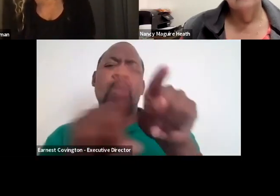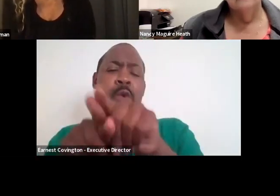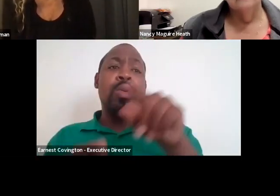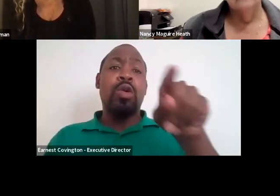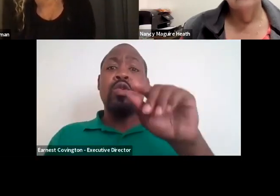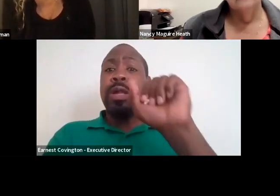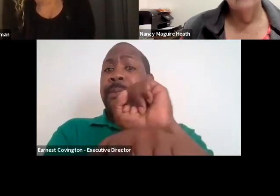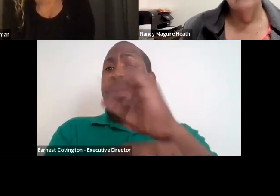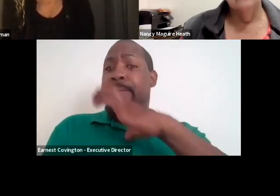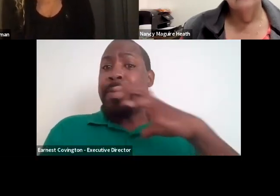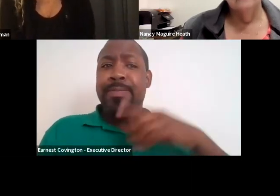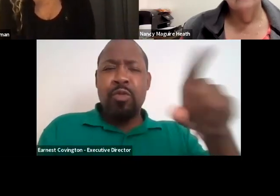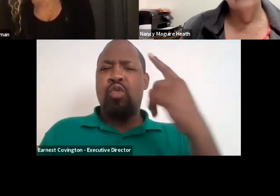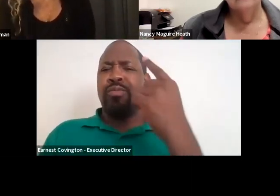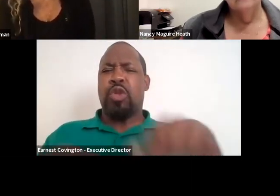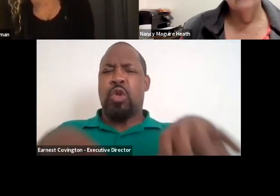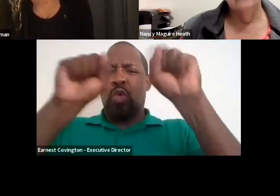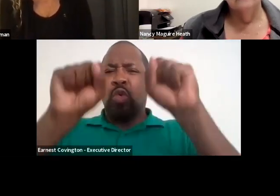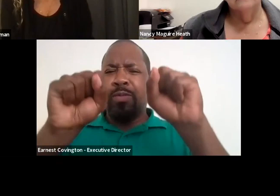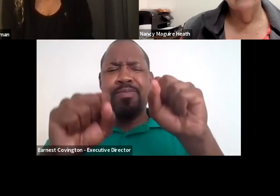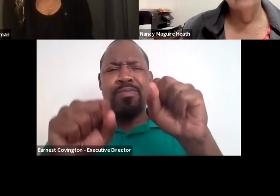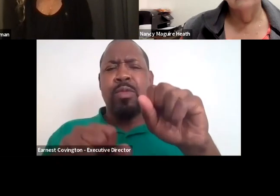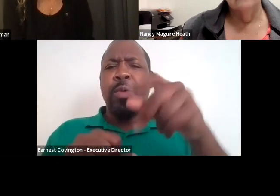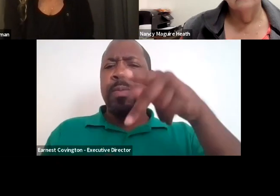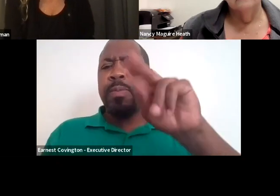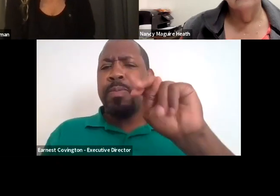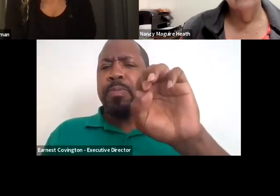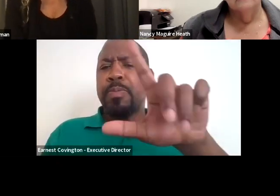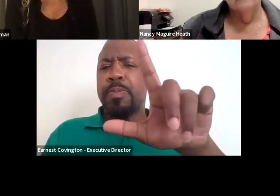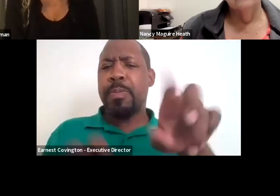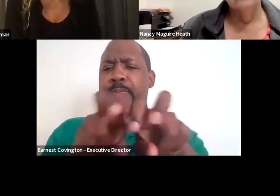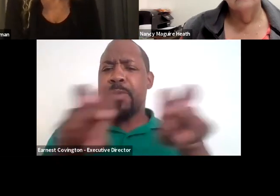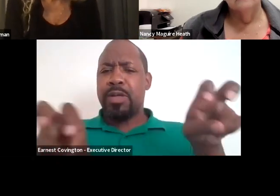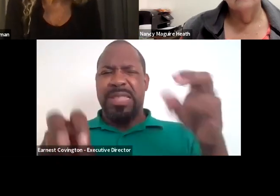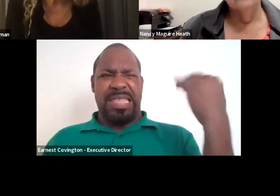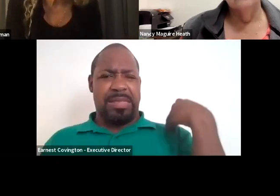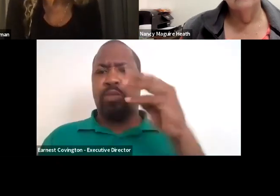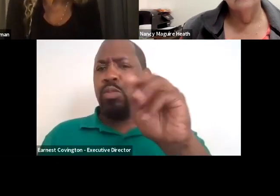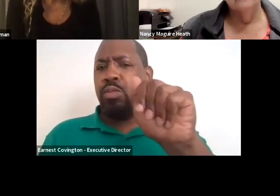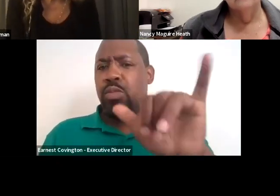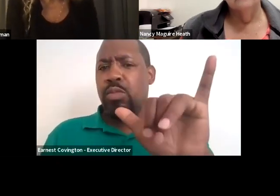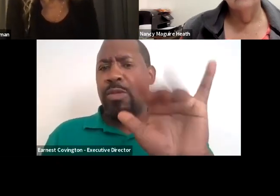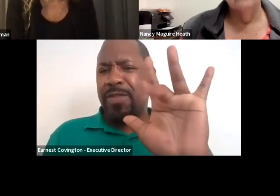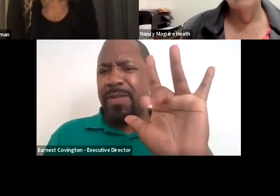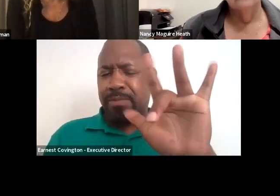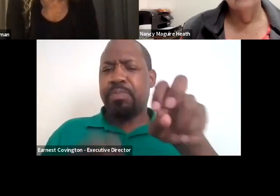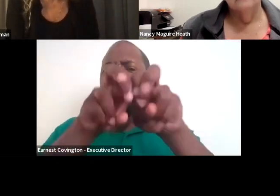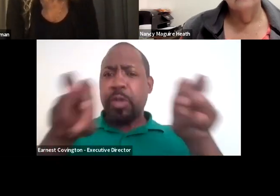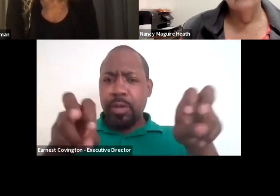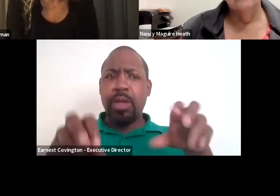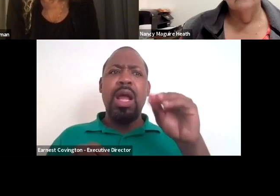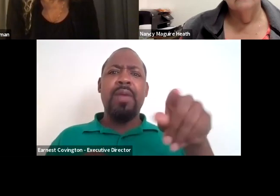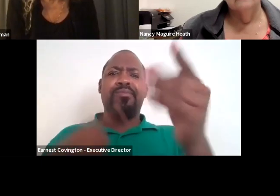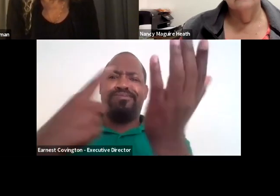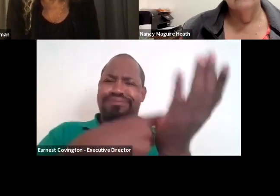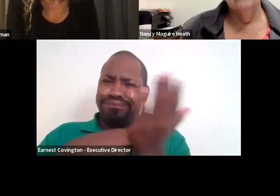more information, that we would know that we can provide them with interpreters. And also, we were talking about the panel that we